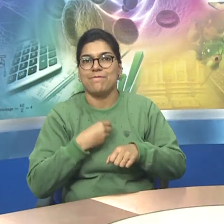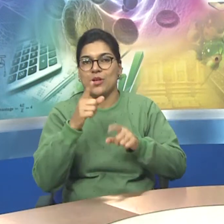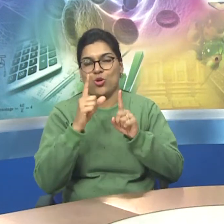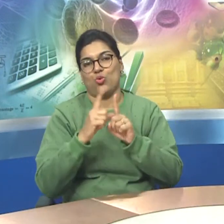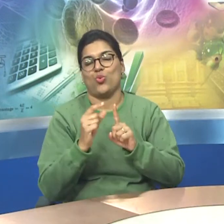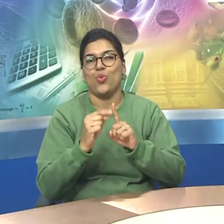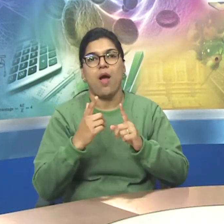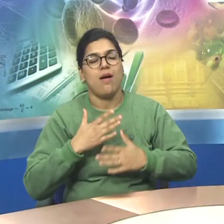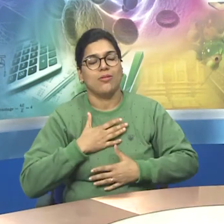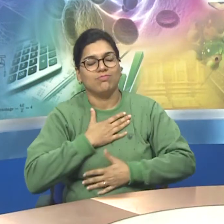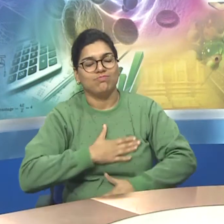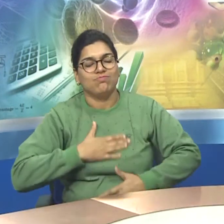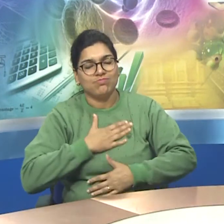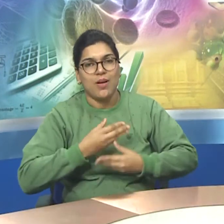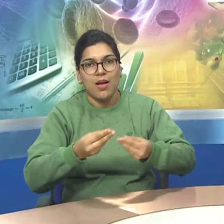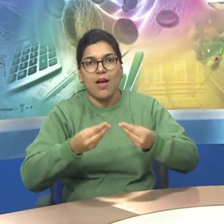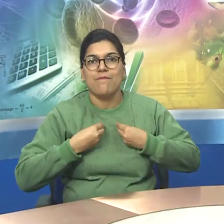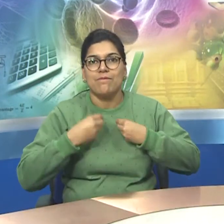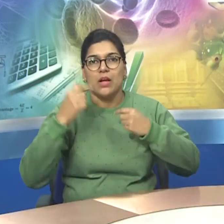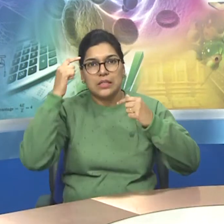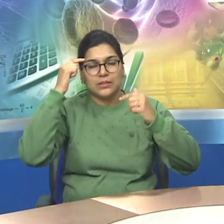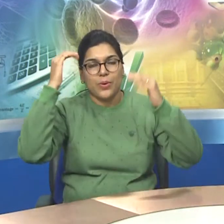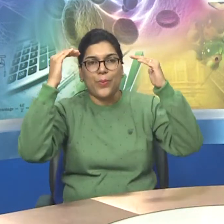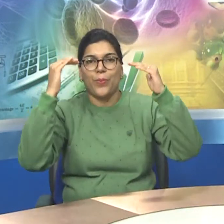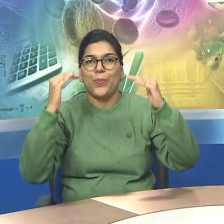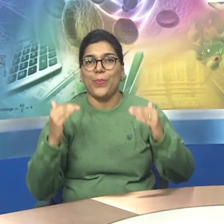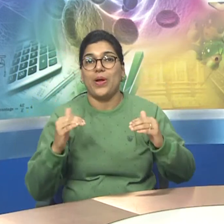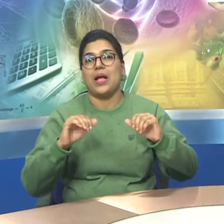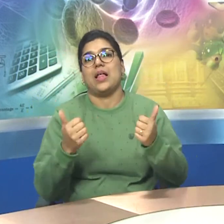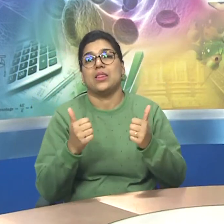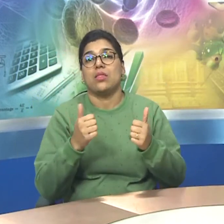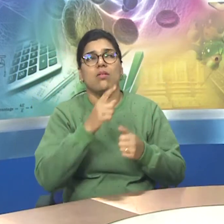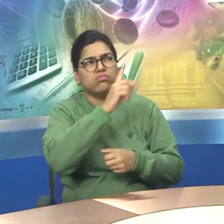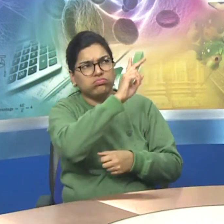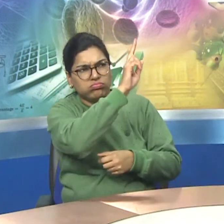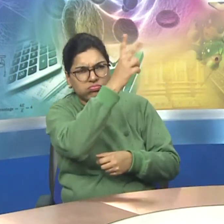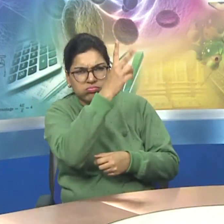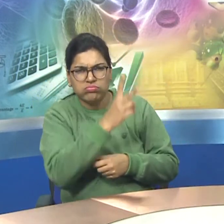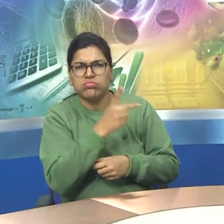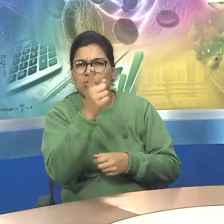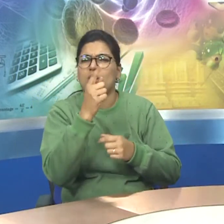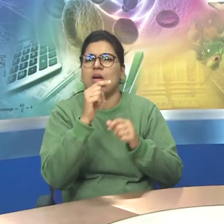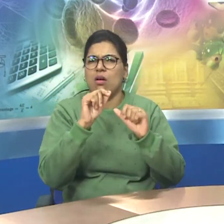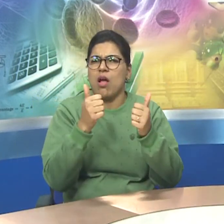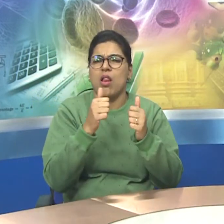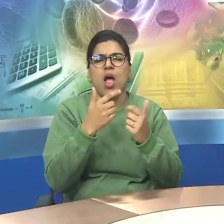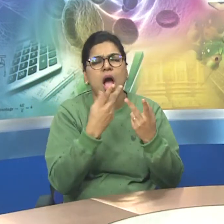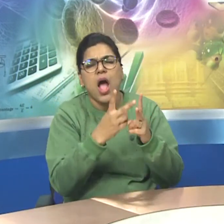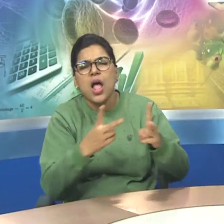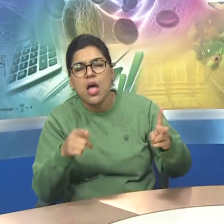likes to do during their free time. So that is called as